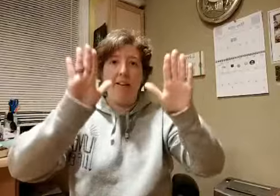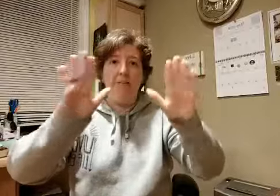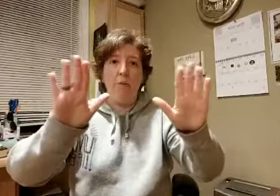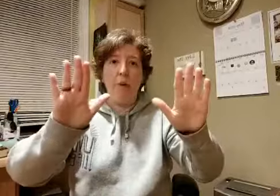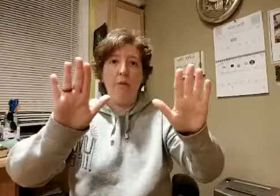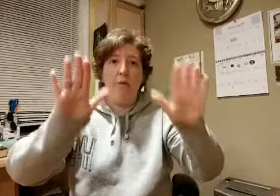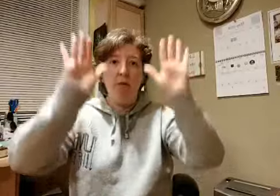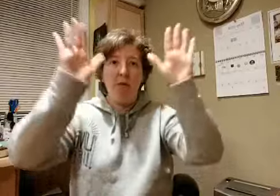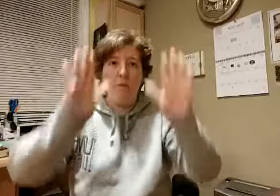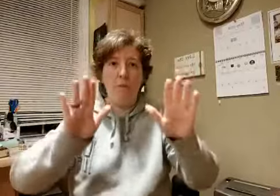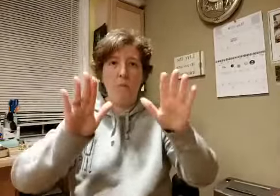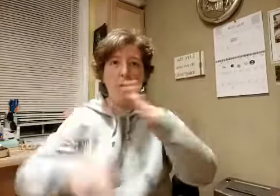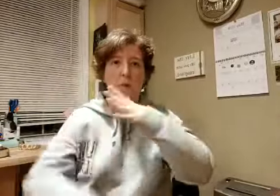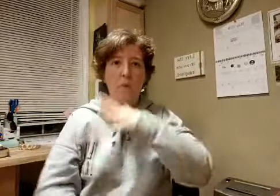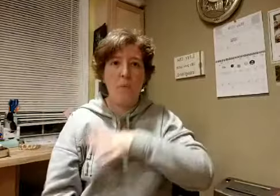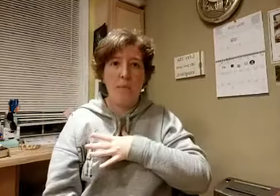for wonderful. Wonder Woman.